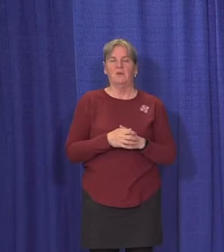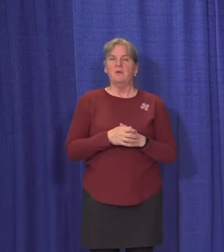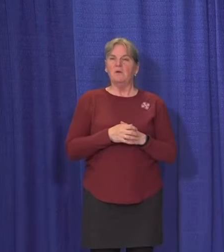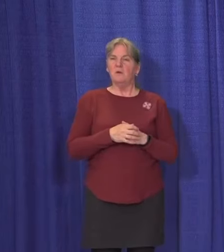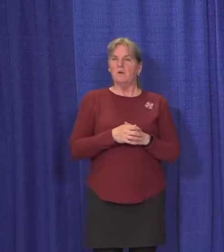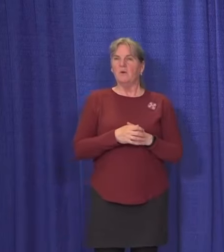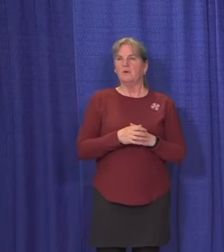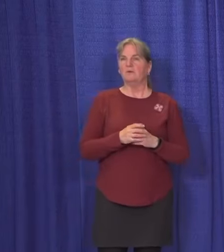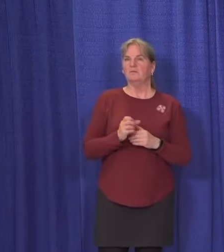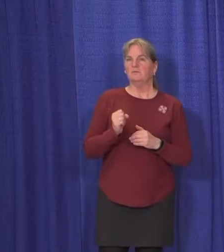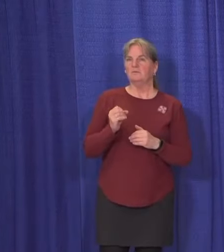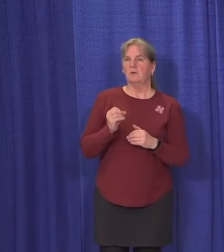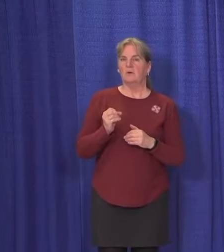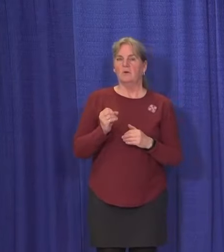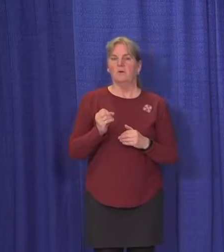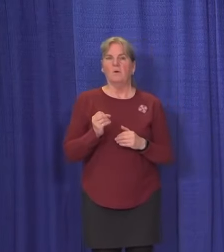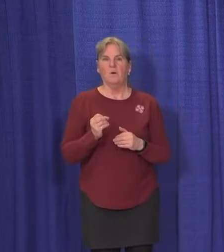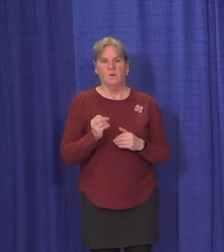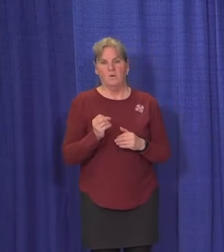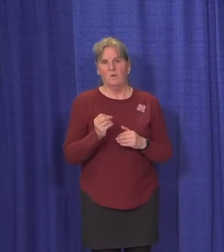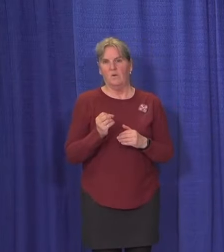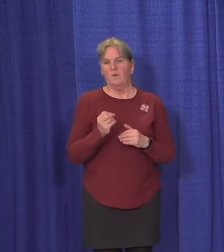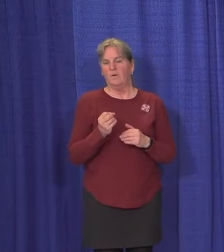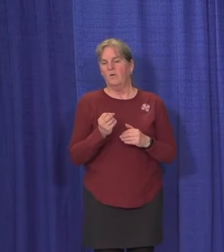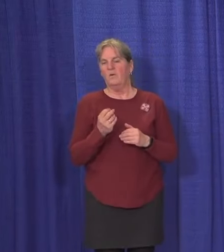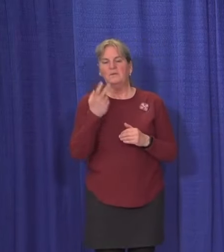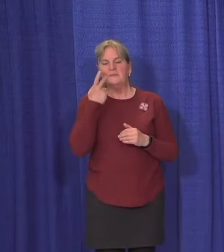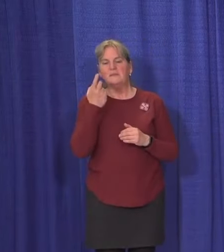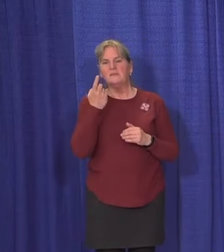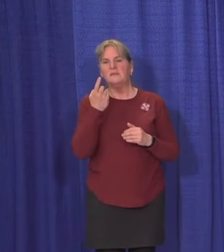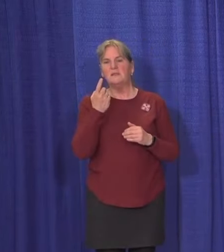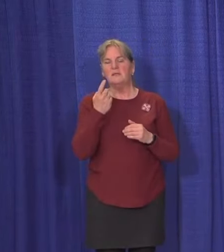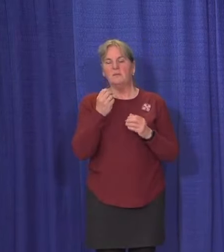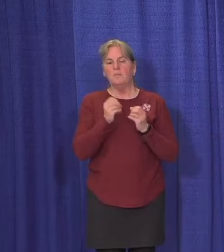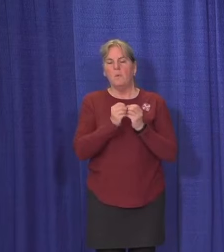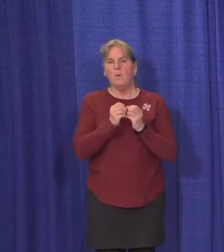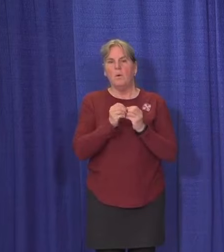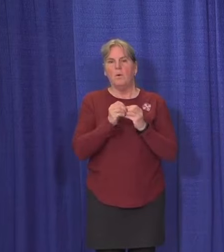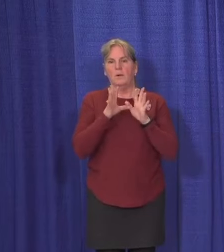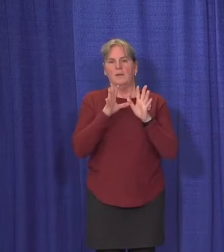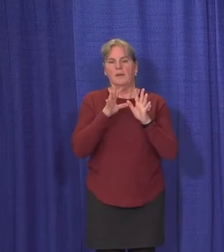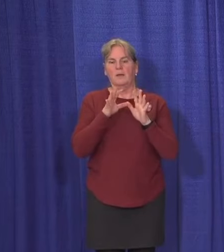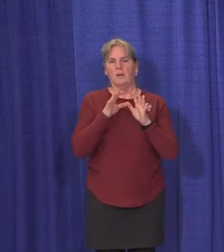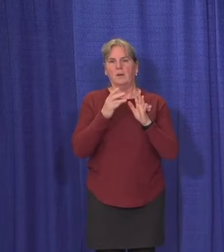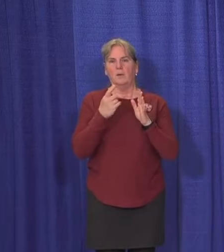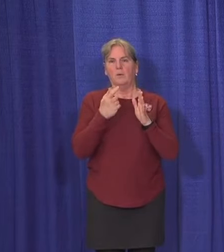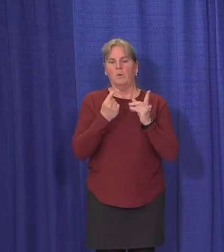too far ahead of the people actually doing the immunizing and the operations.